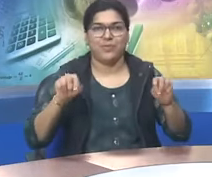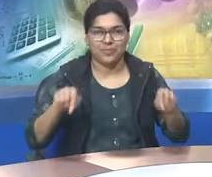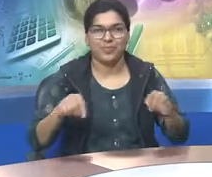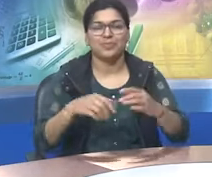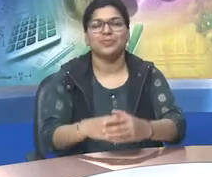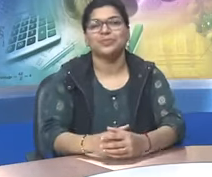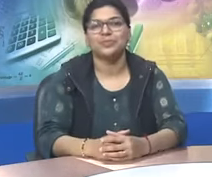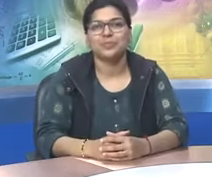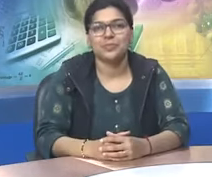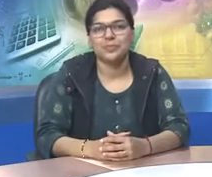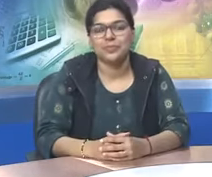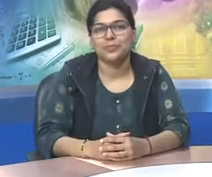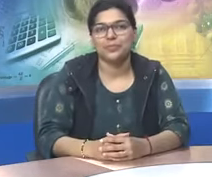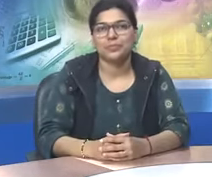She is comparing now.